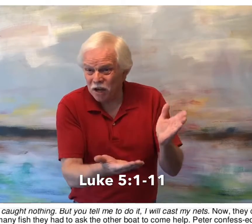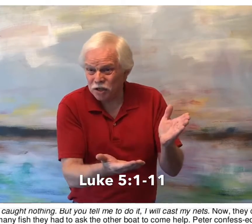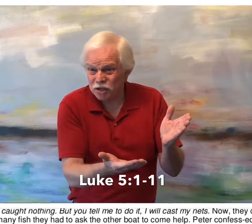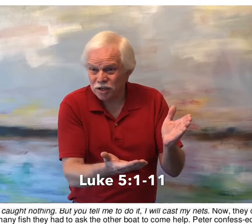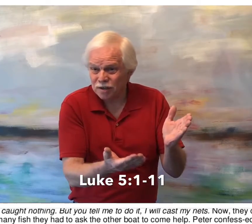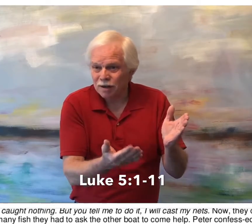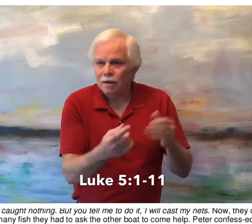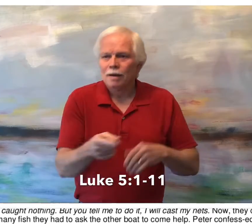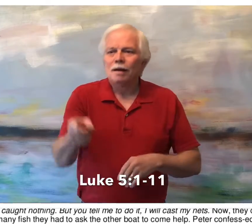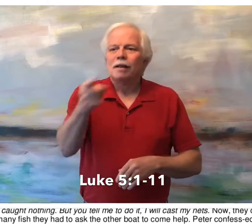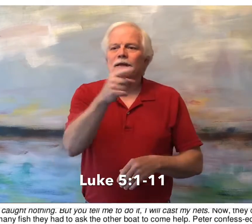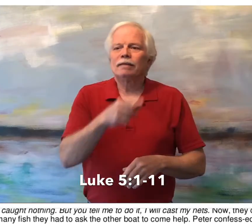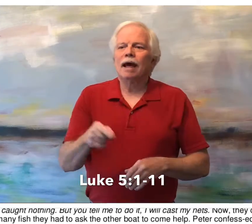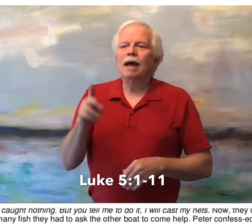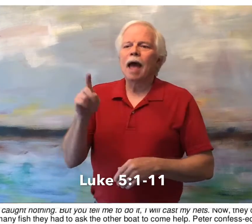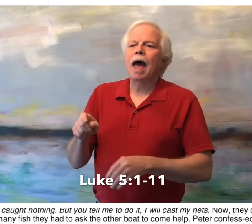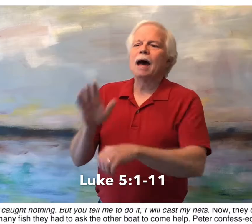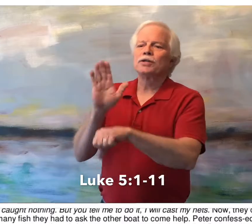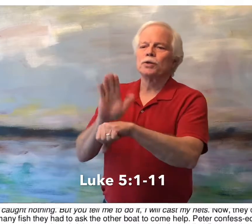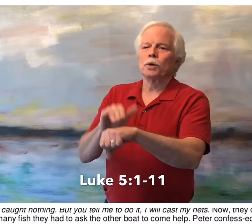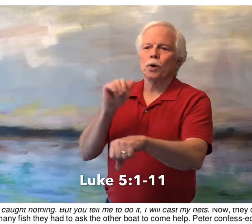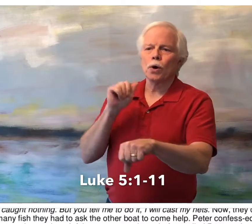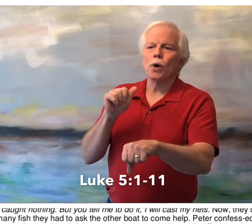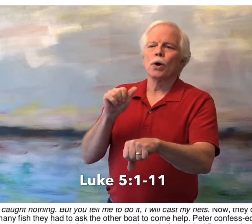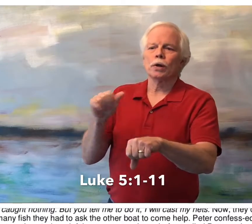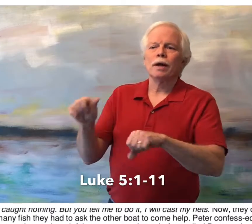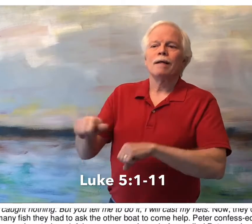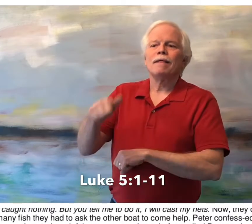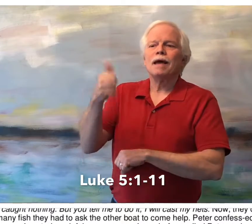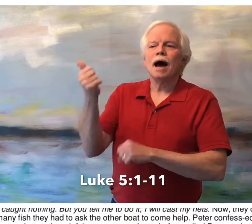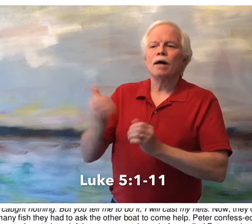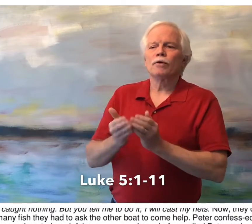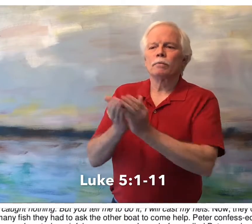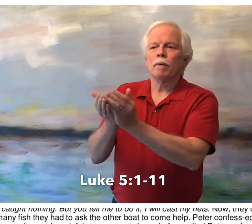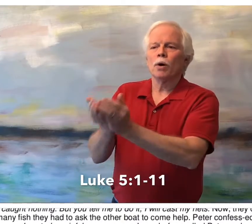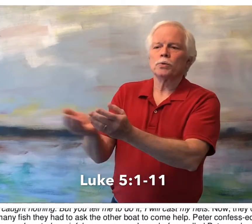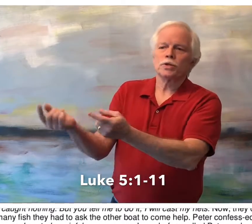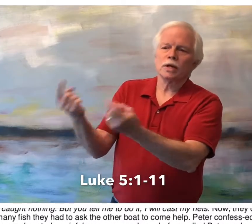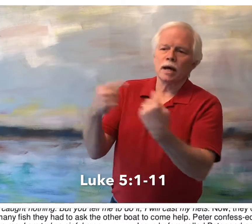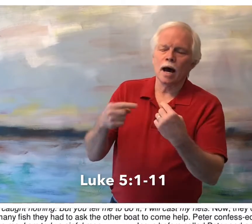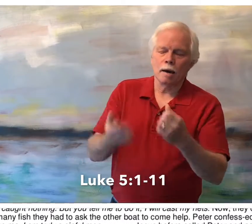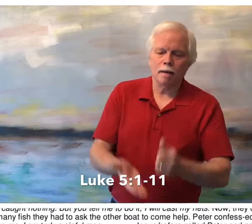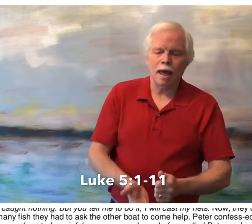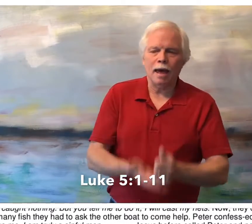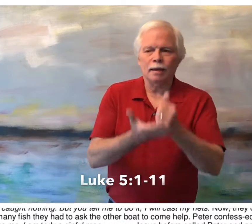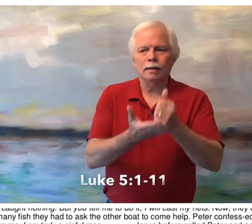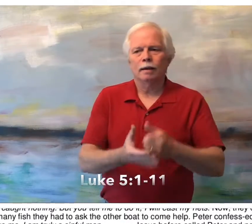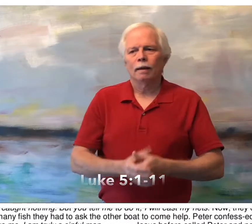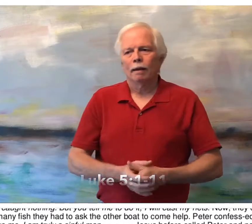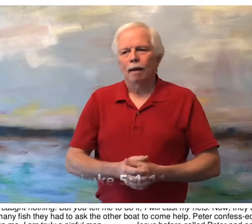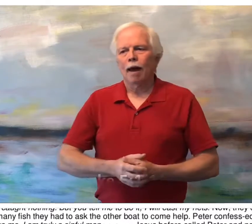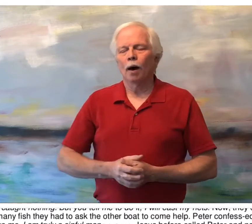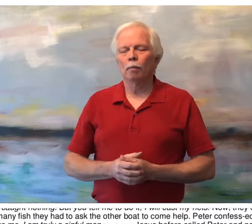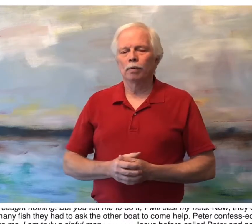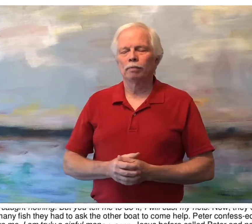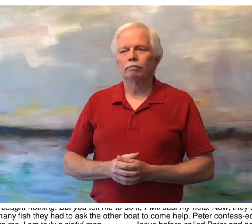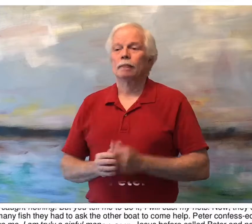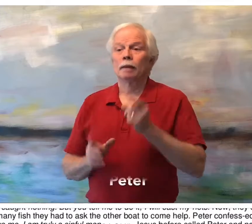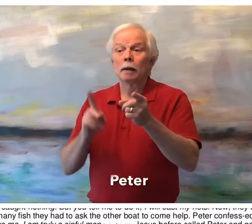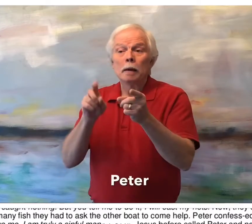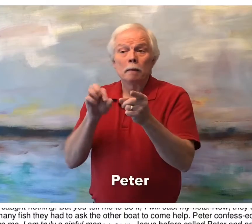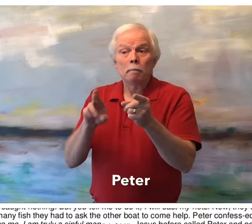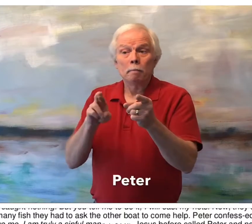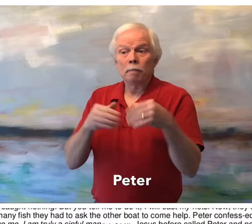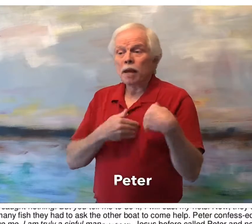many fish that they had to call the other boat to come and help.